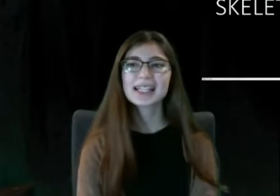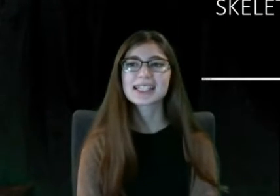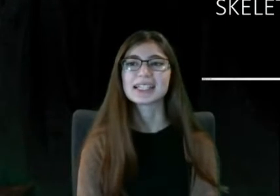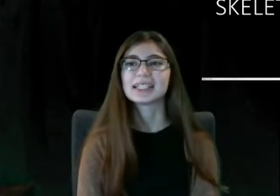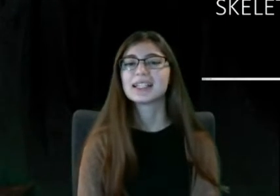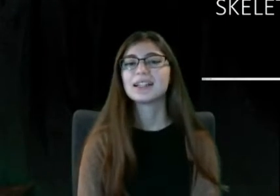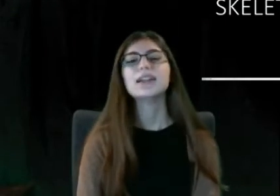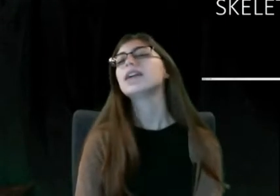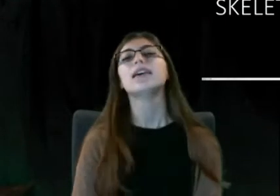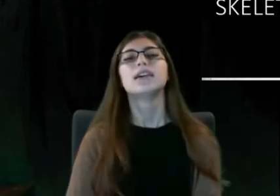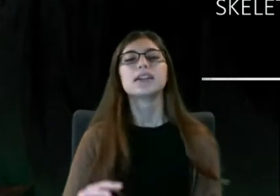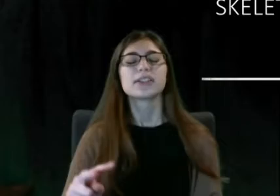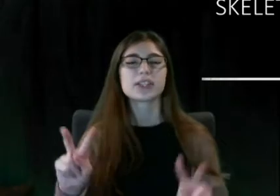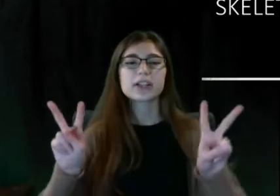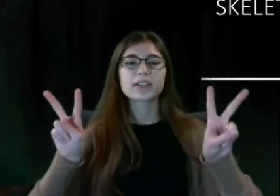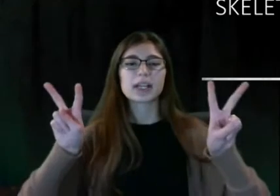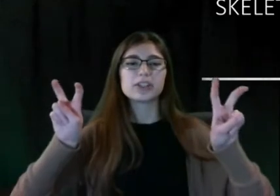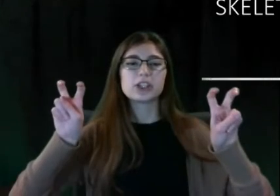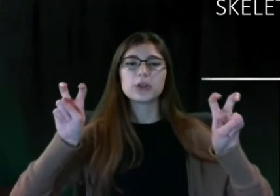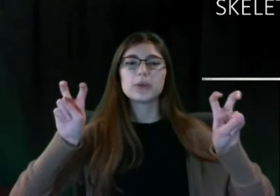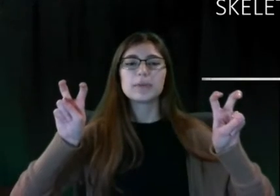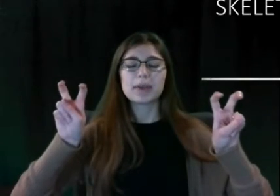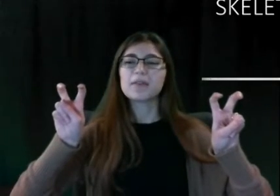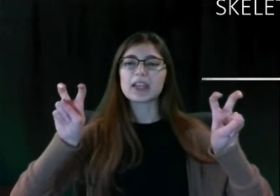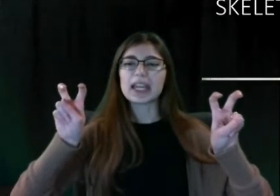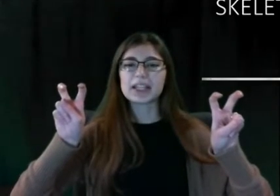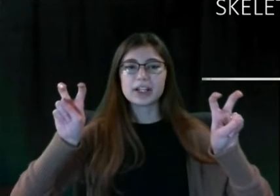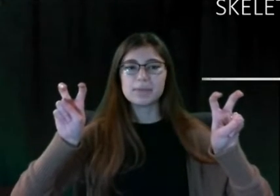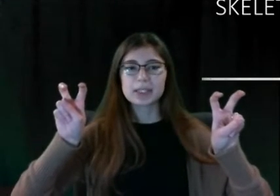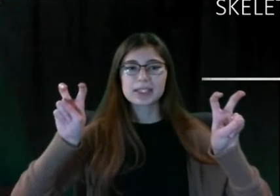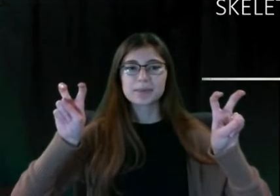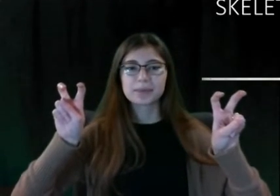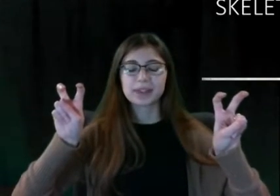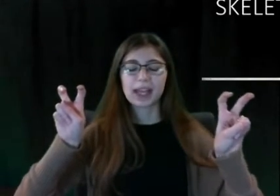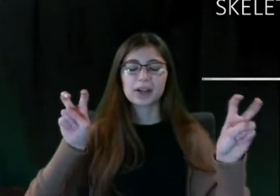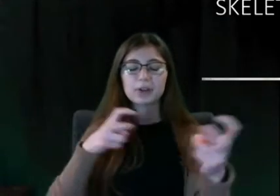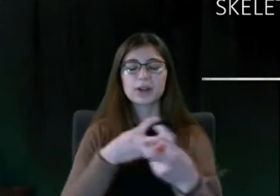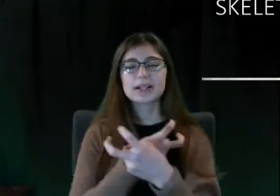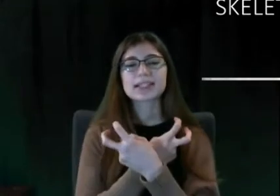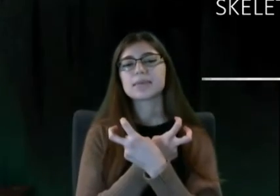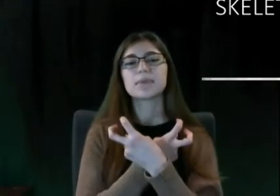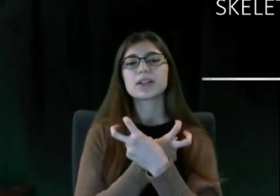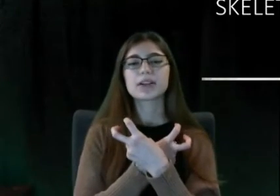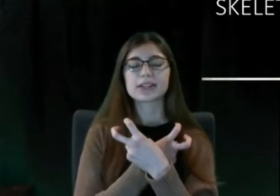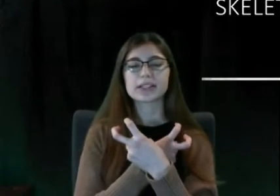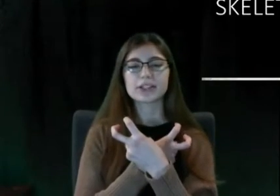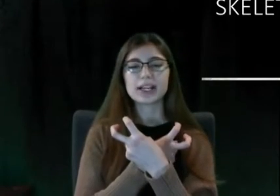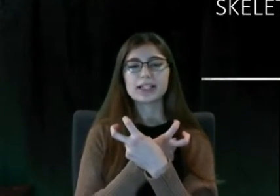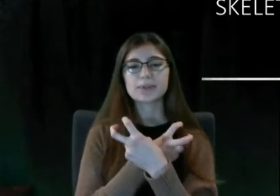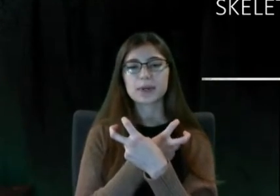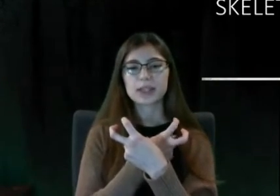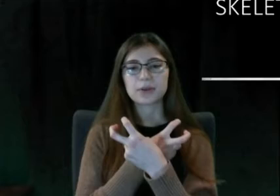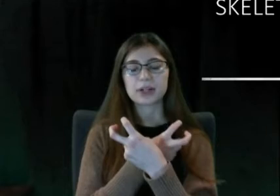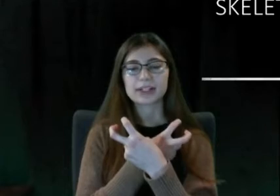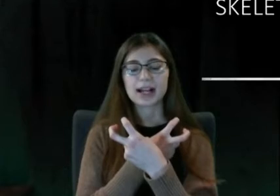Skeleton. So you're going to make 2 bent V hand shapes and cross them across your chest with your dominant